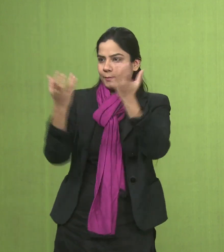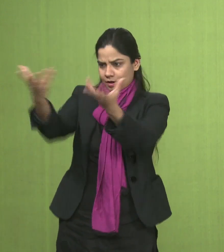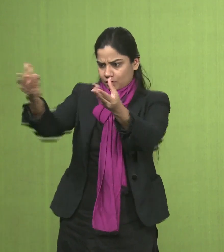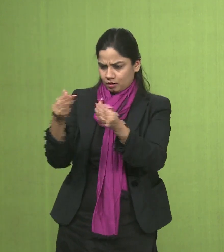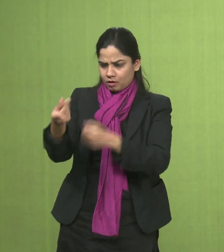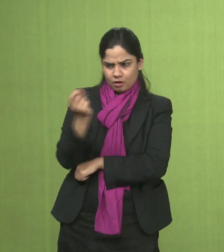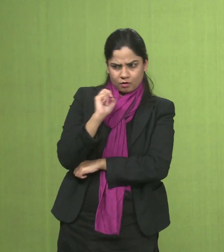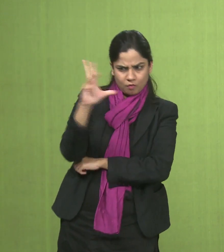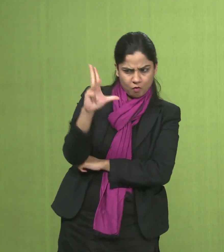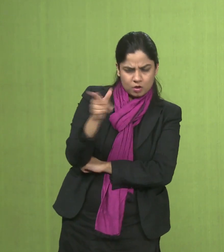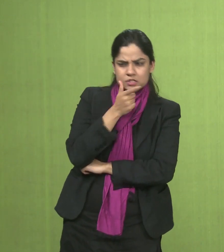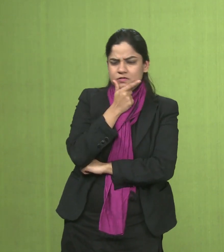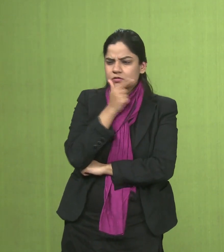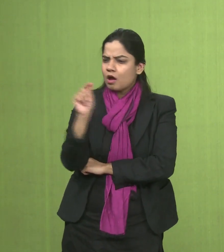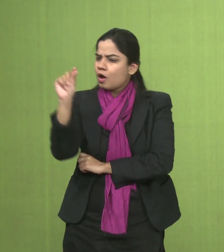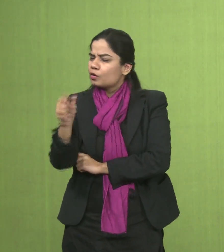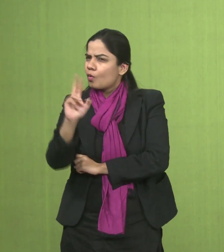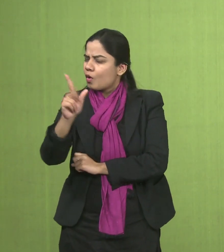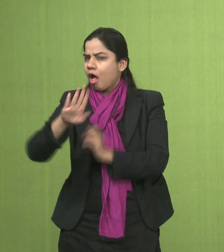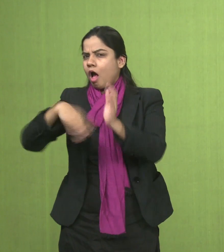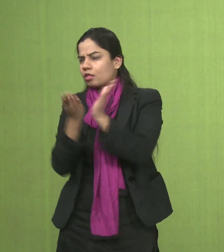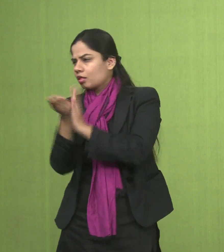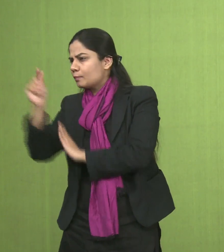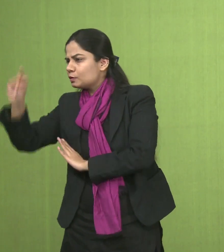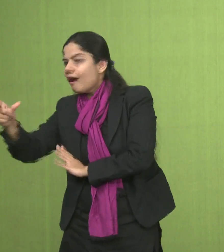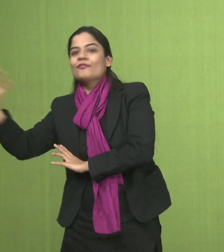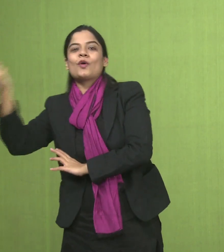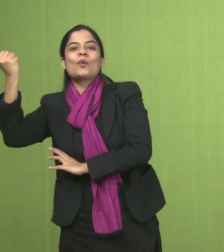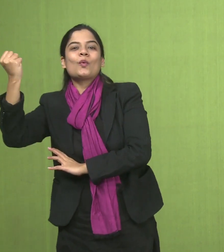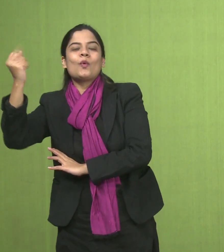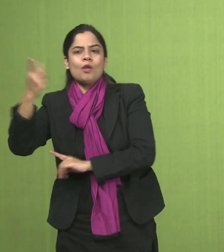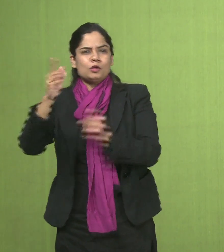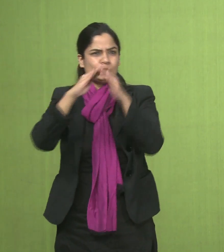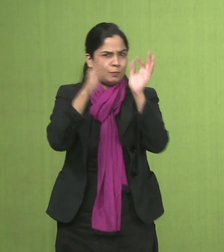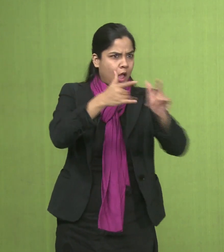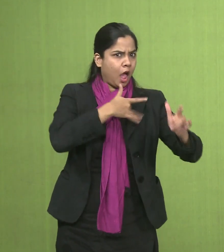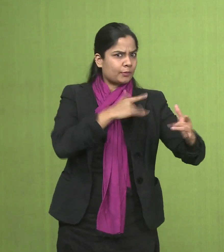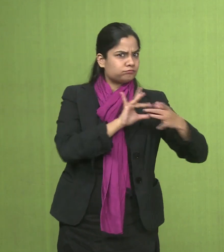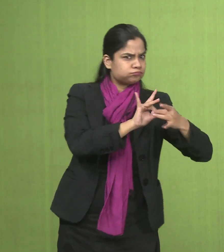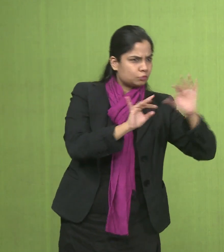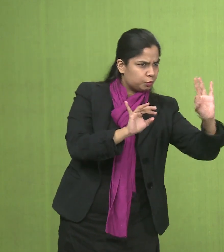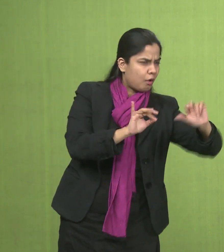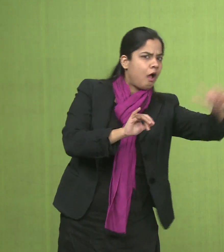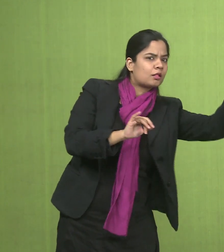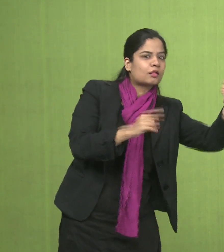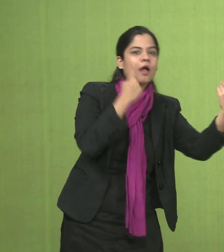need and then go on and see a cost and then we buy it. We go to different shops and then we